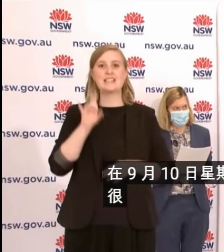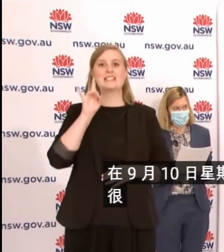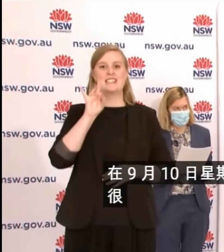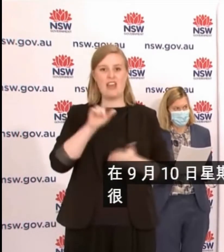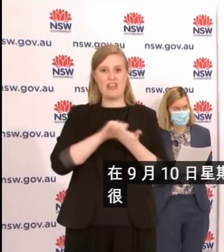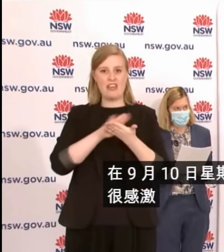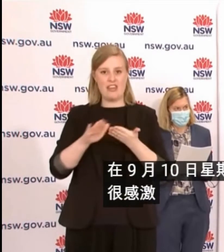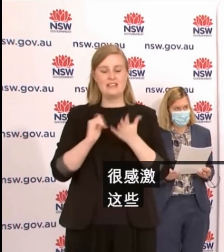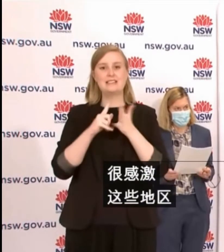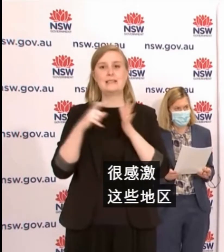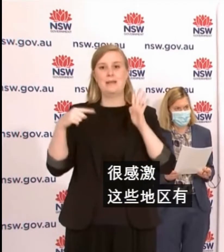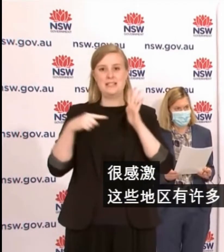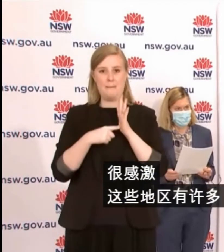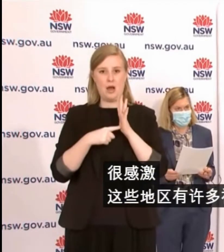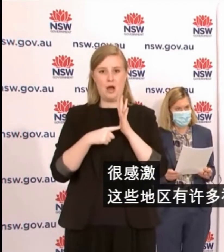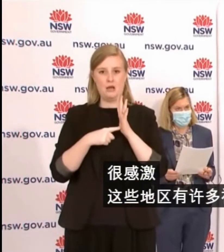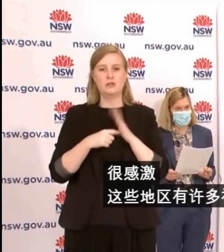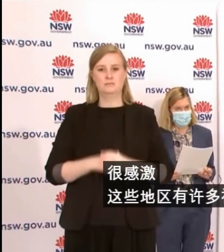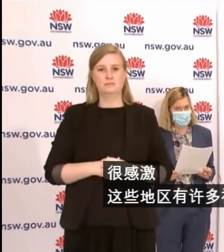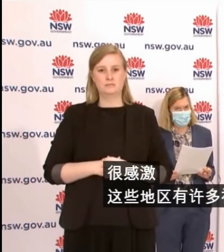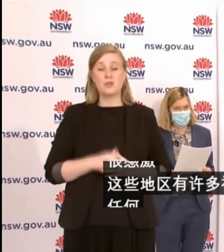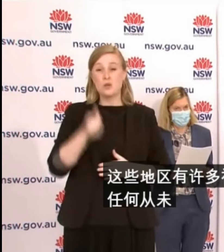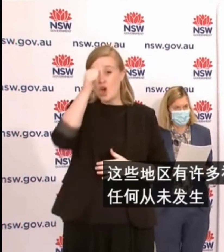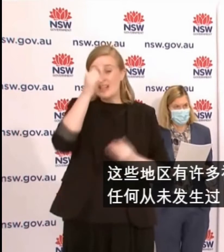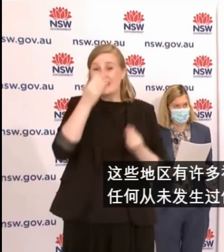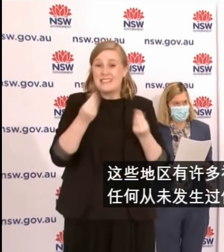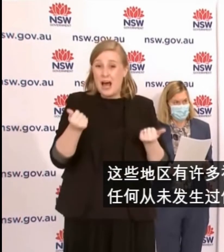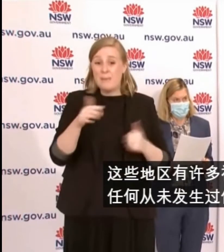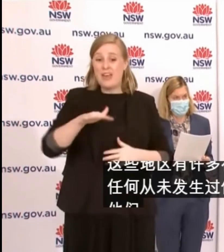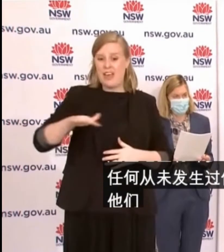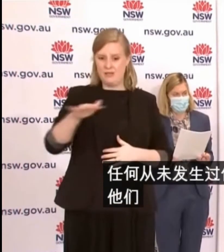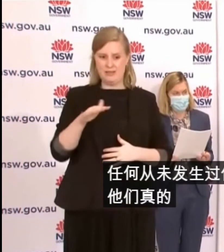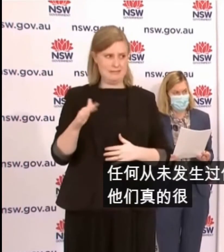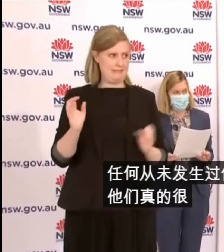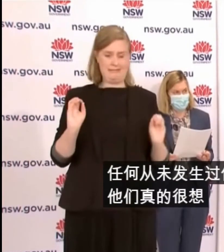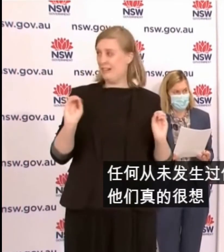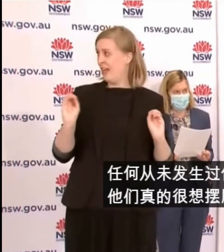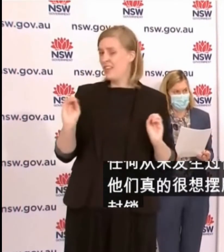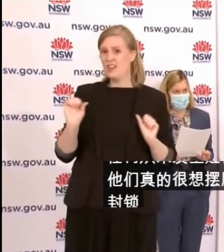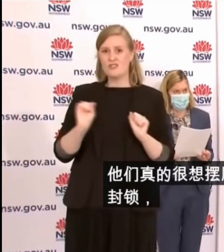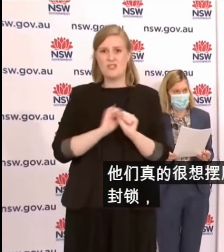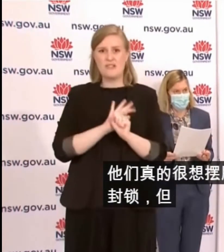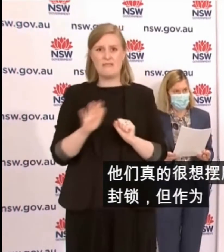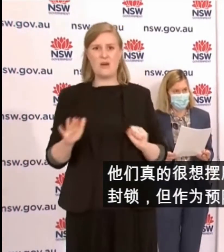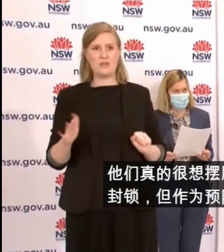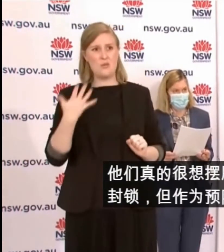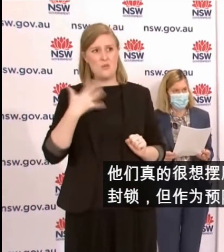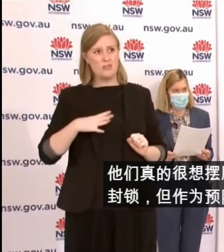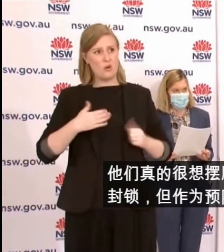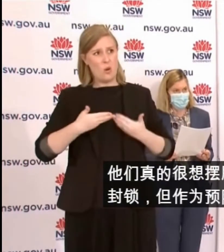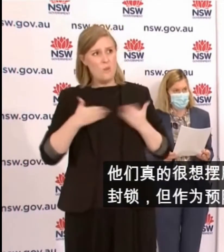appreciate there are many communities in the regions that don't have any cases, that have never had any cases, and they're really wanting to come out of lockdown. But